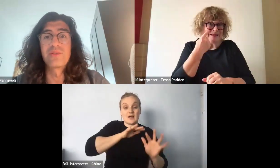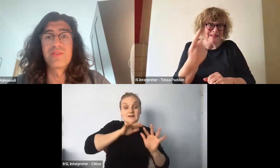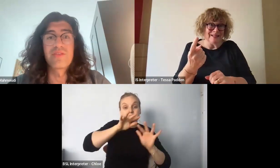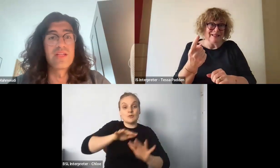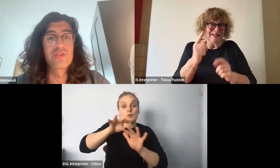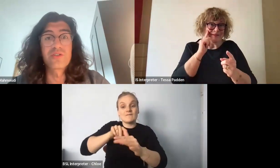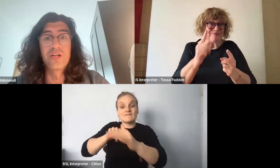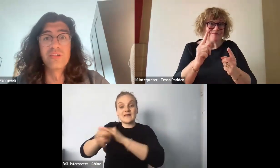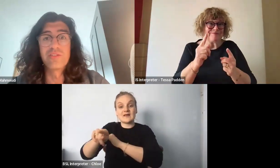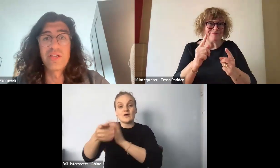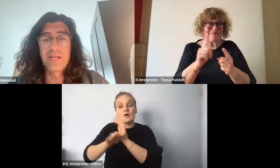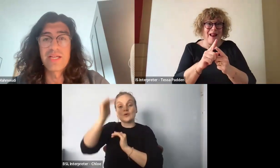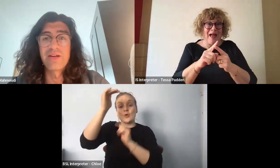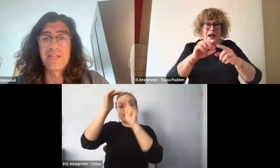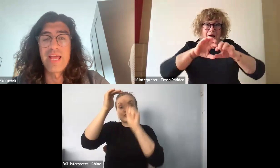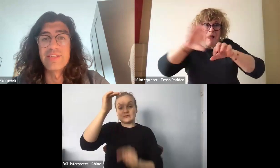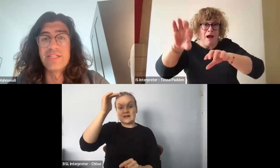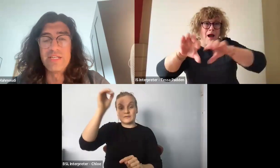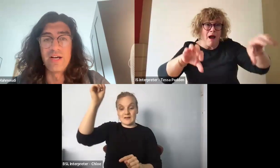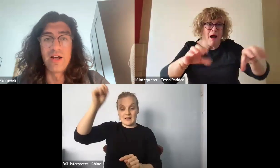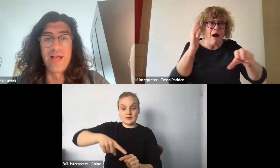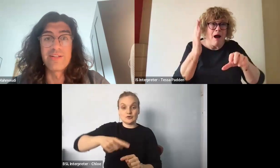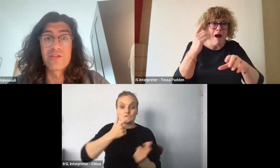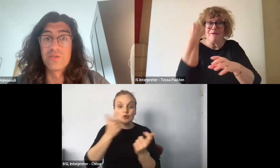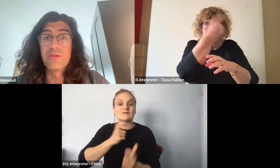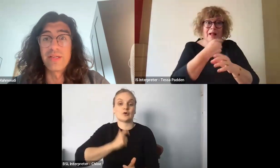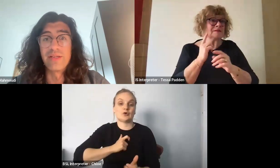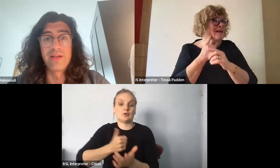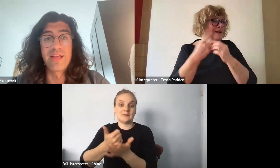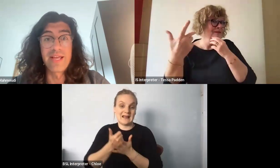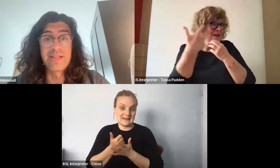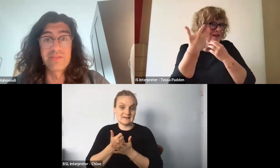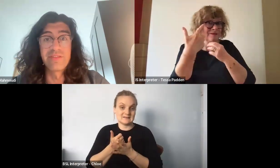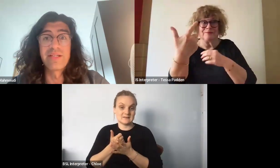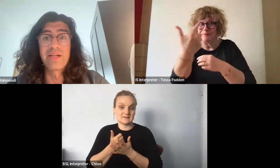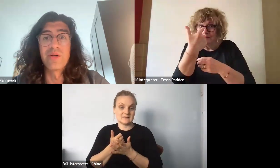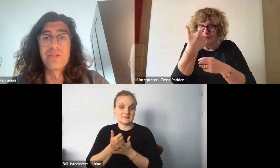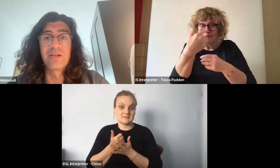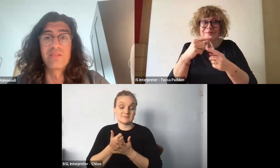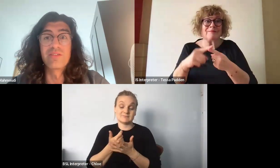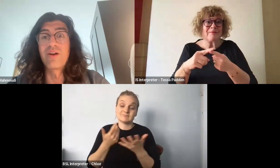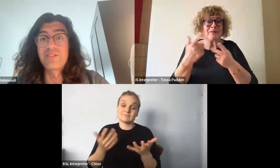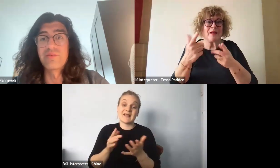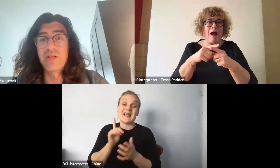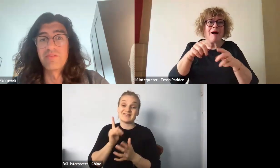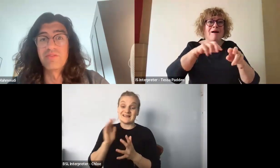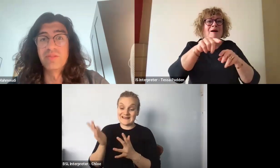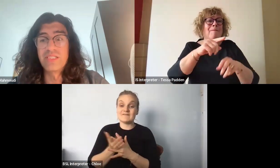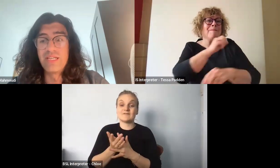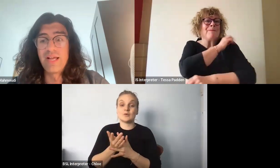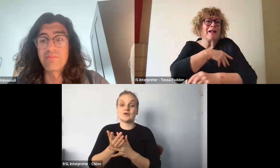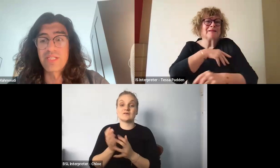to the south in search of humanitarian aid. And in so doing, again, interfering with the right to freedom